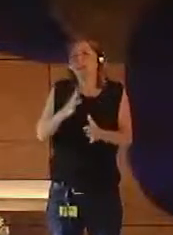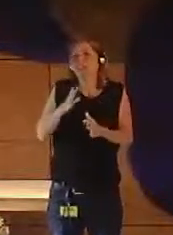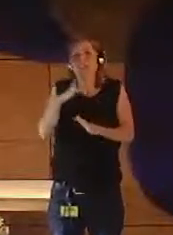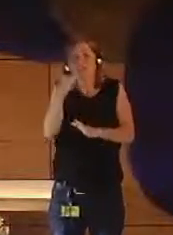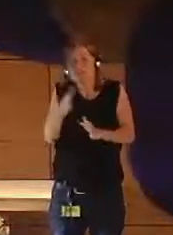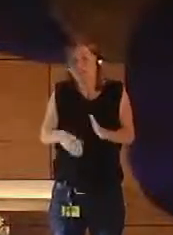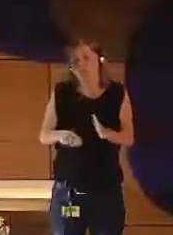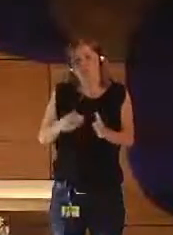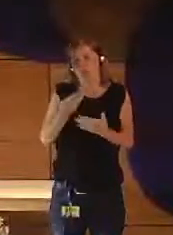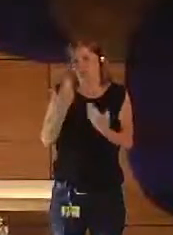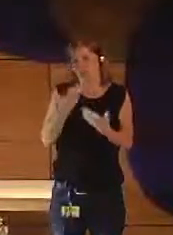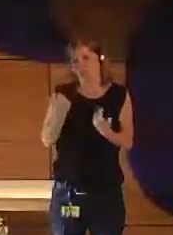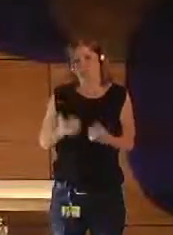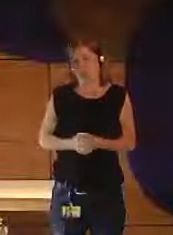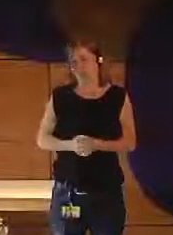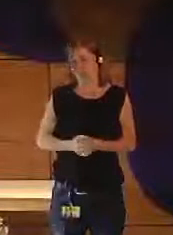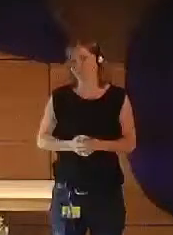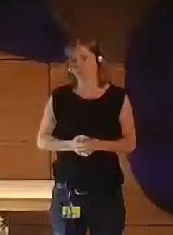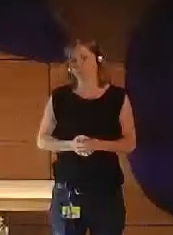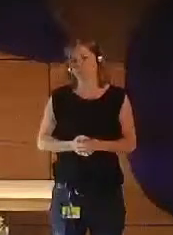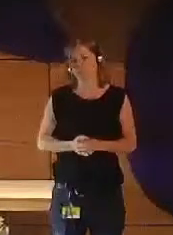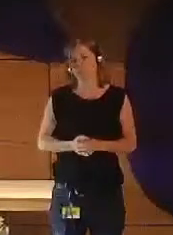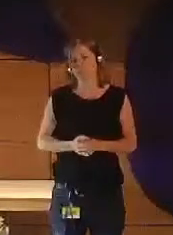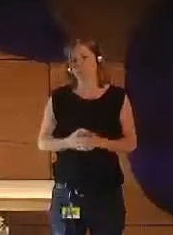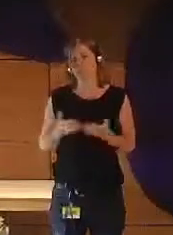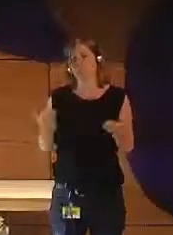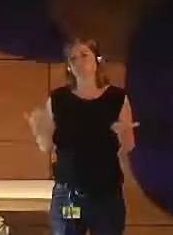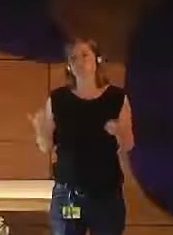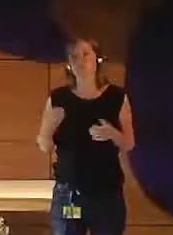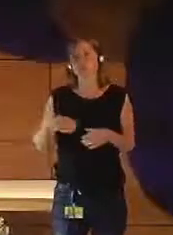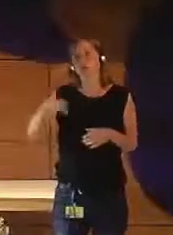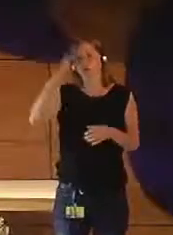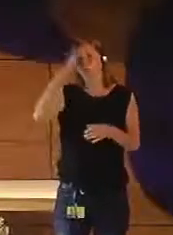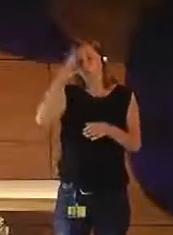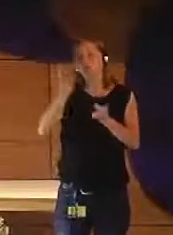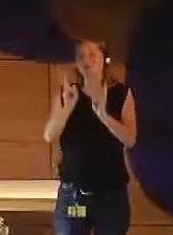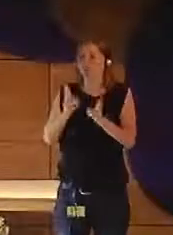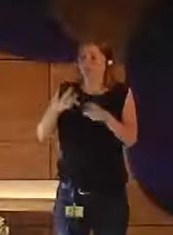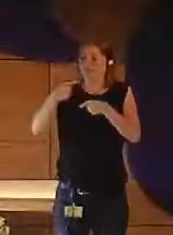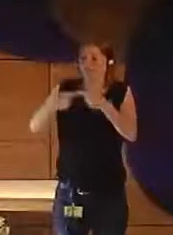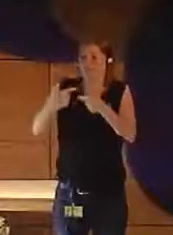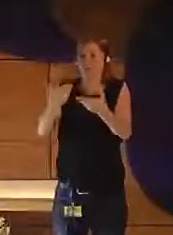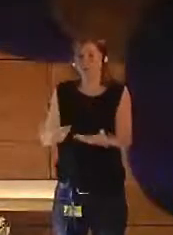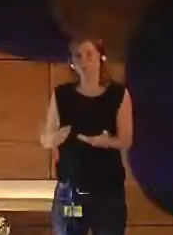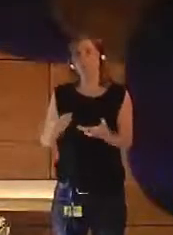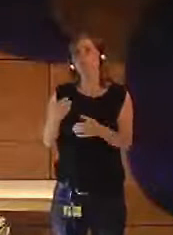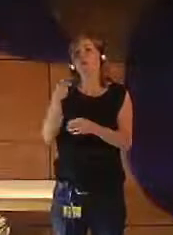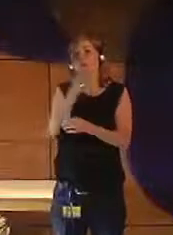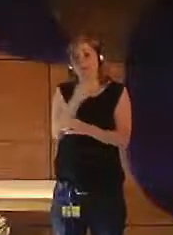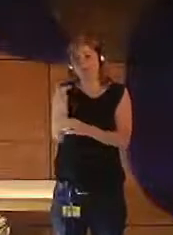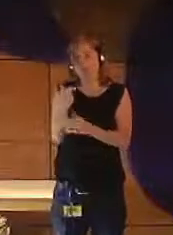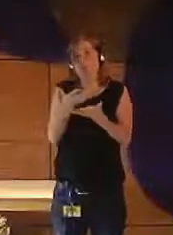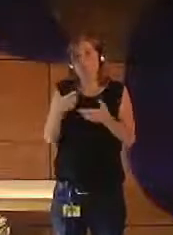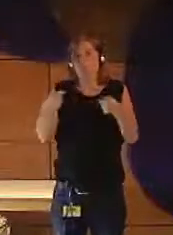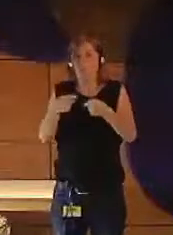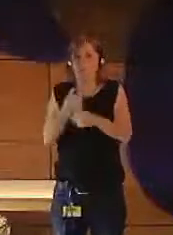So in the boys, traditionally the boys have received intramuscular testosterone. 5 boys did not want it,